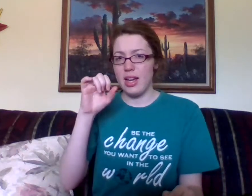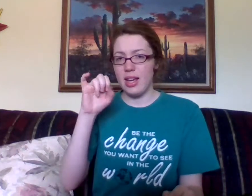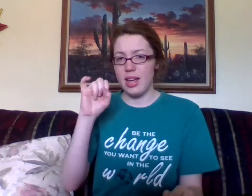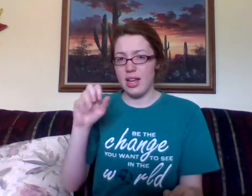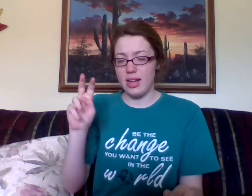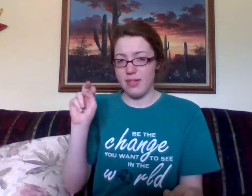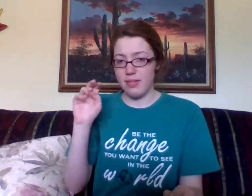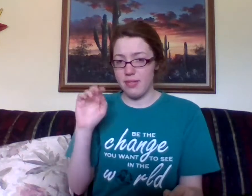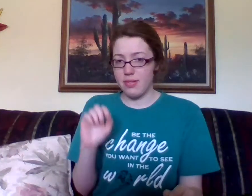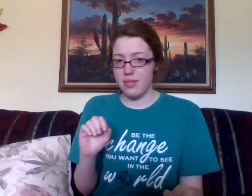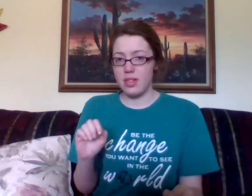In